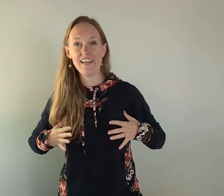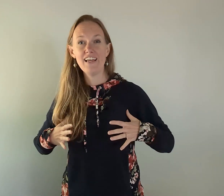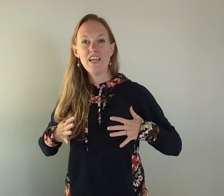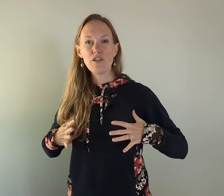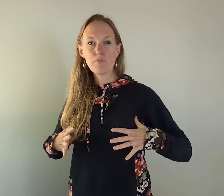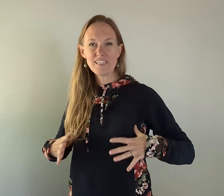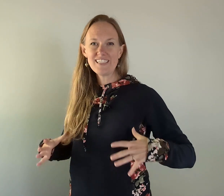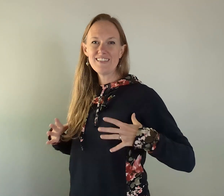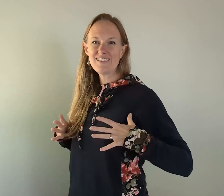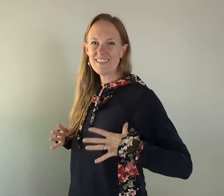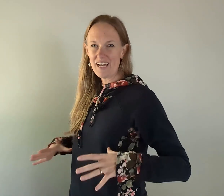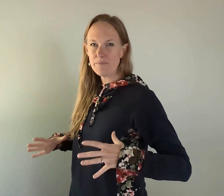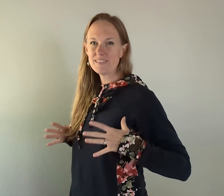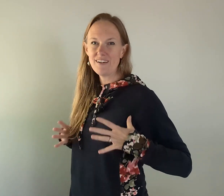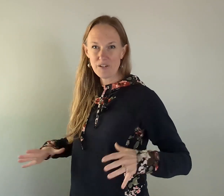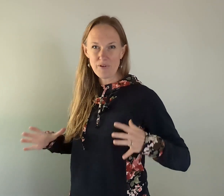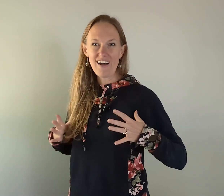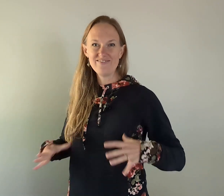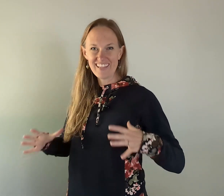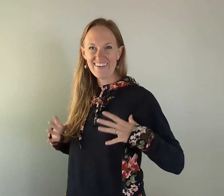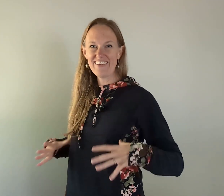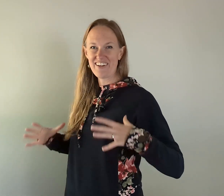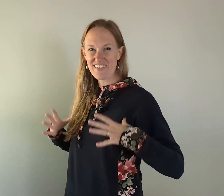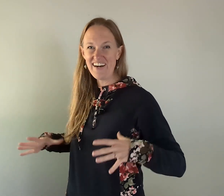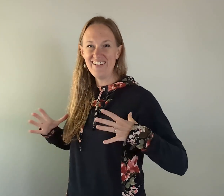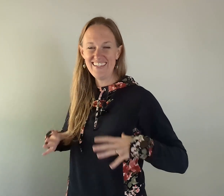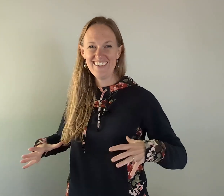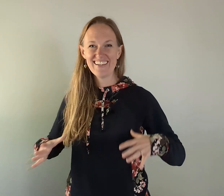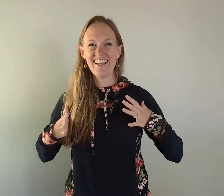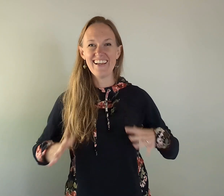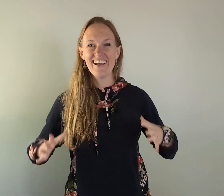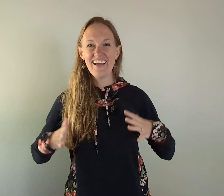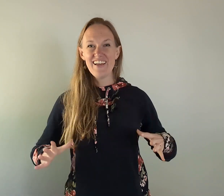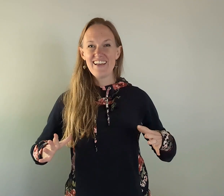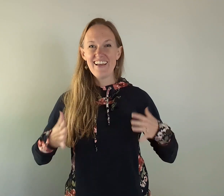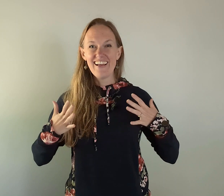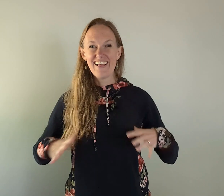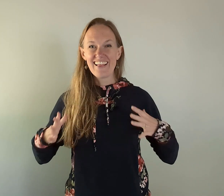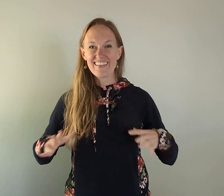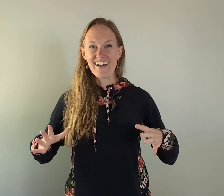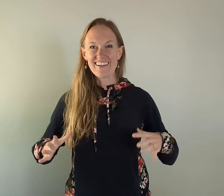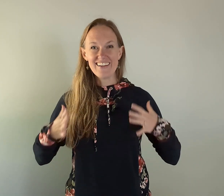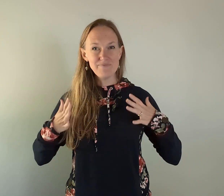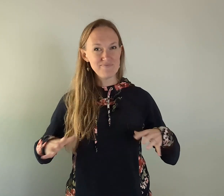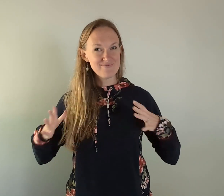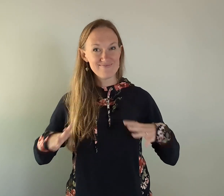it. You're brushing the cups of your bra, okay, with your thumb. Okay, like that. Okay.